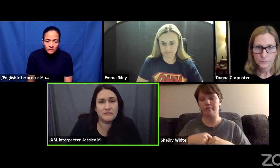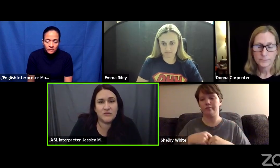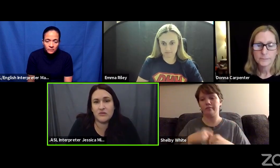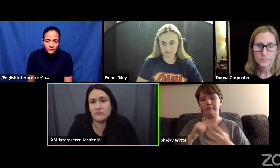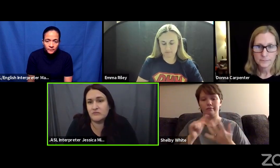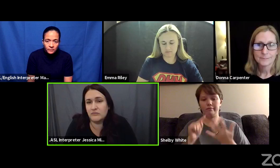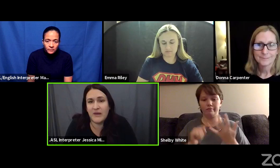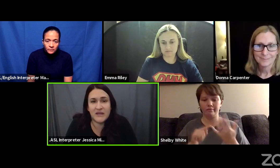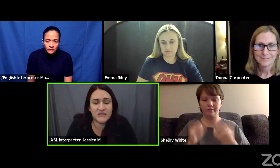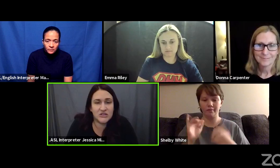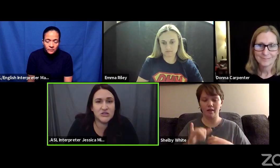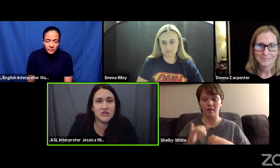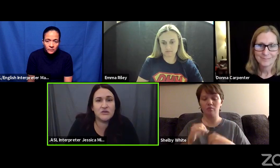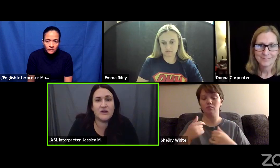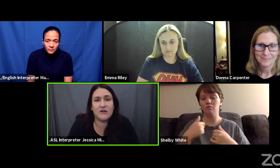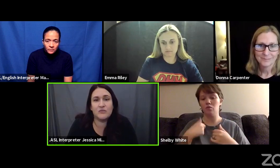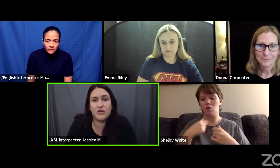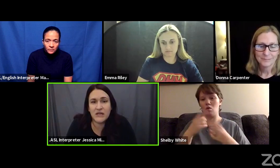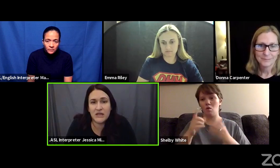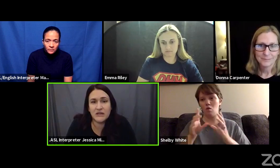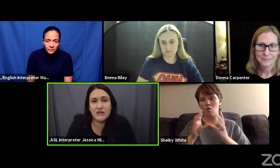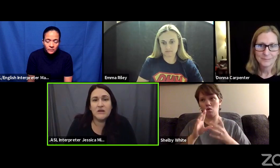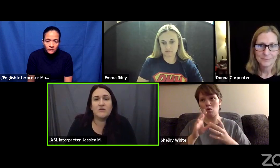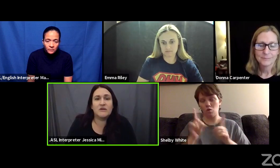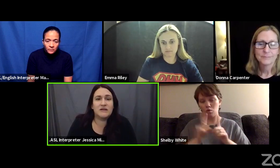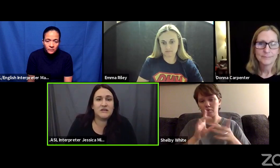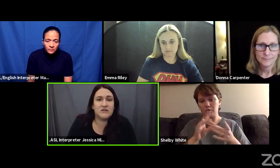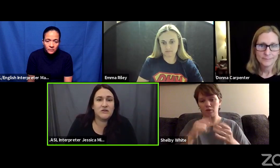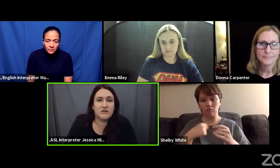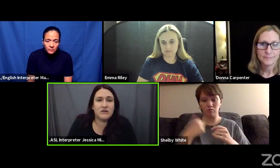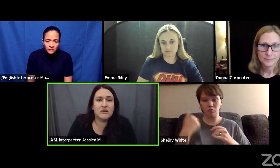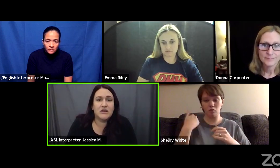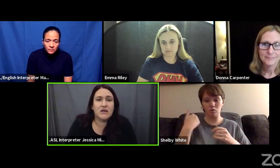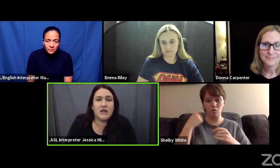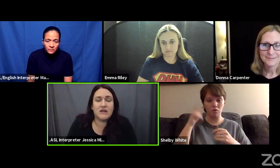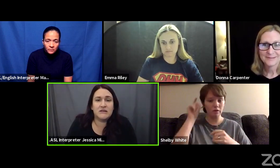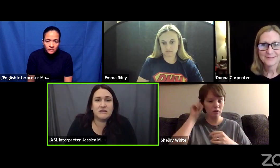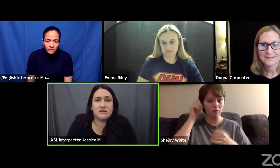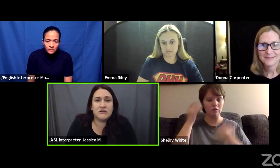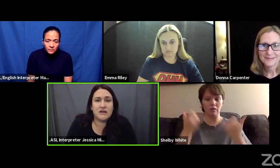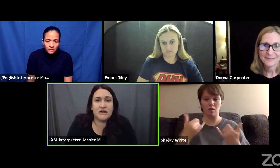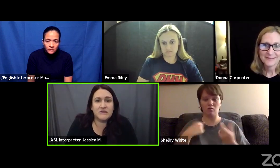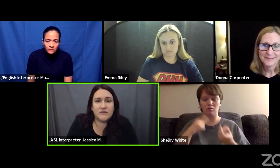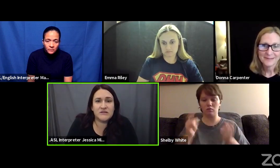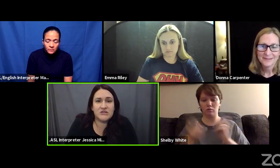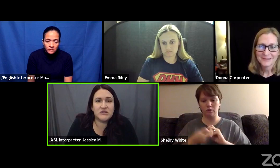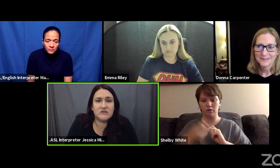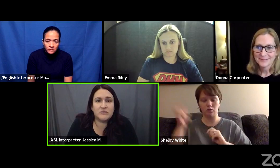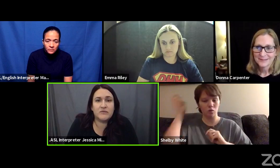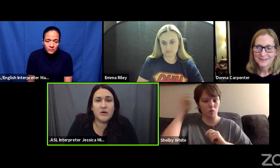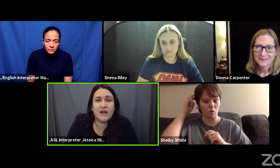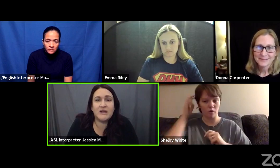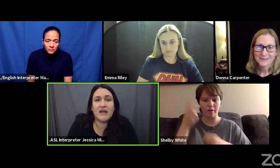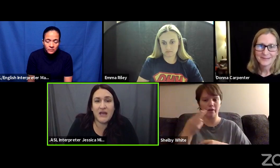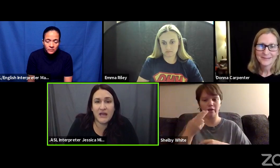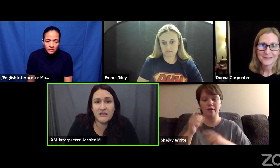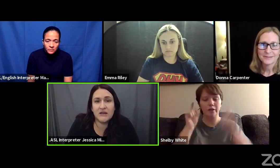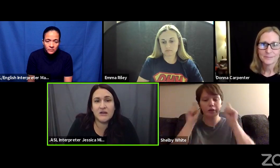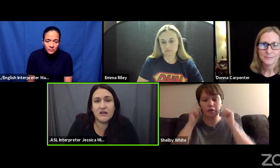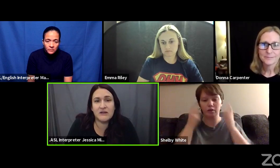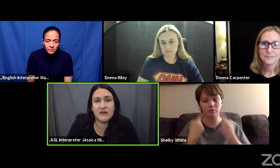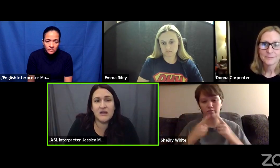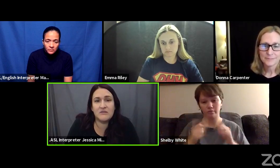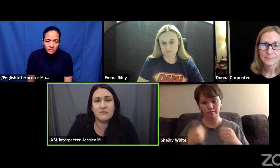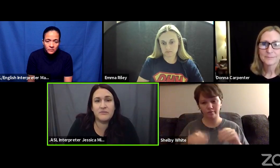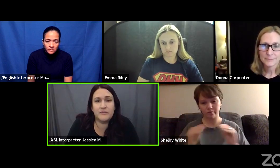I'm, paying attention, that I'm looking where I need to look. And I also forgot to mention before, I had